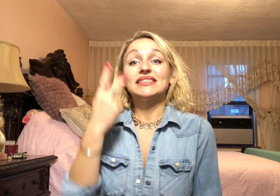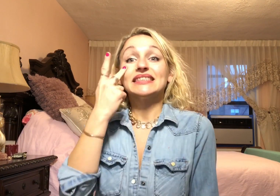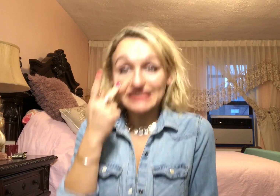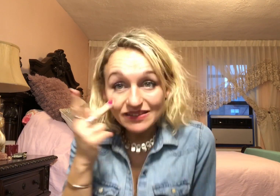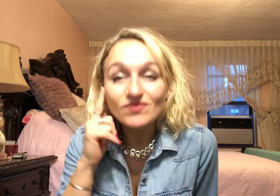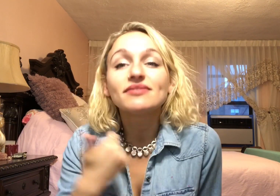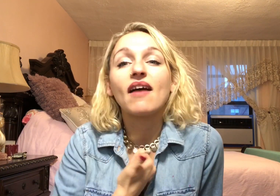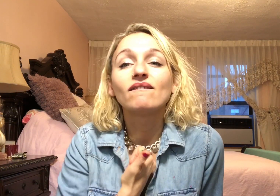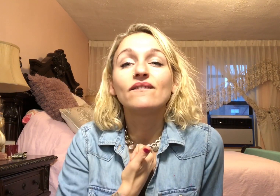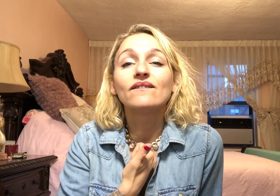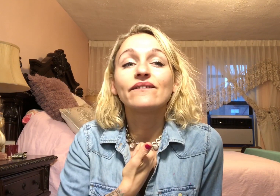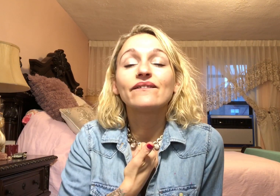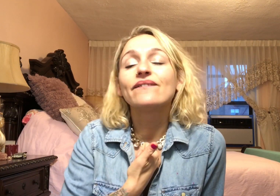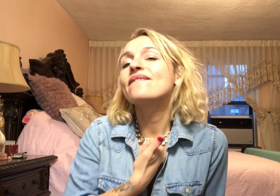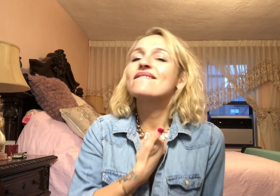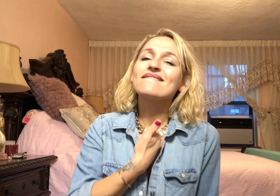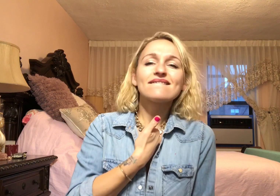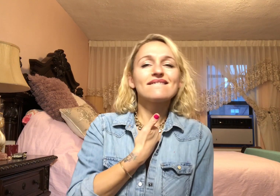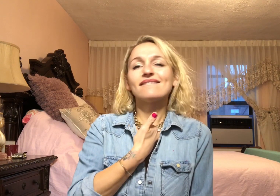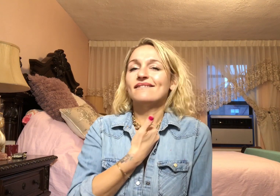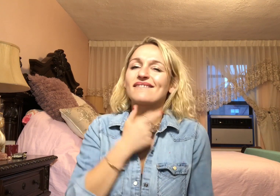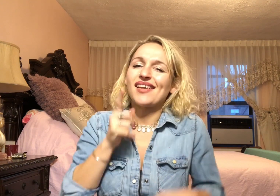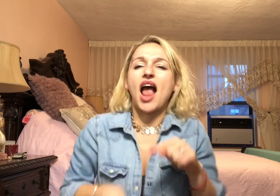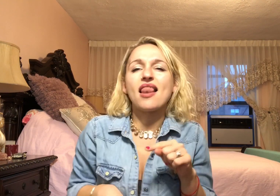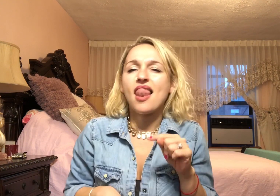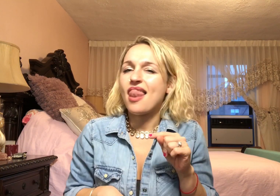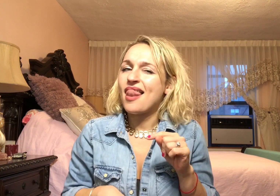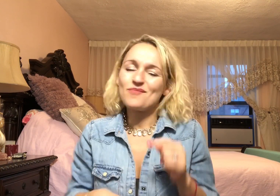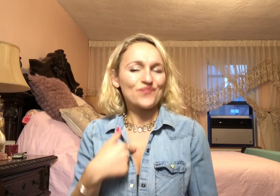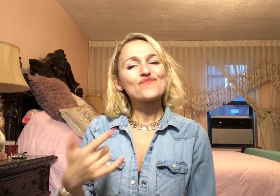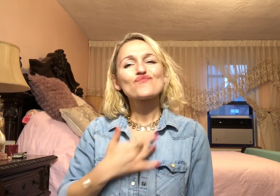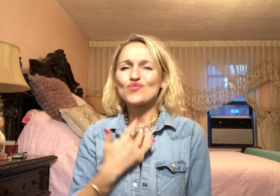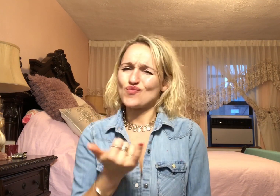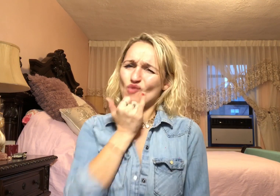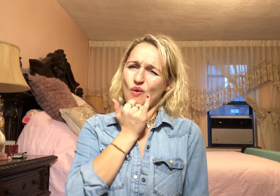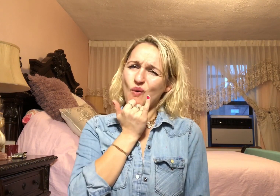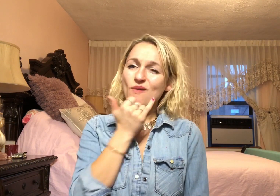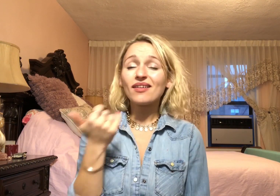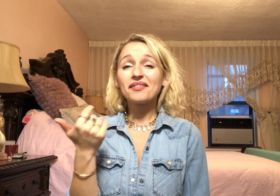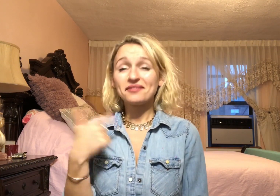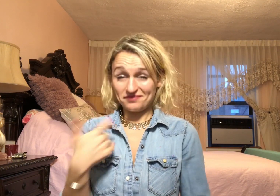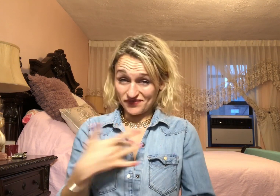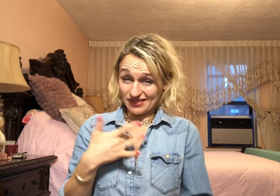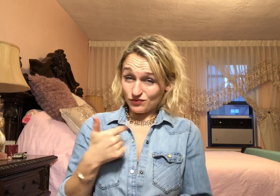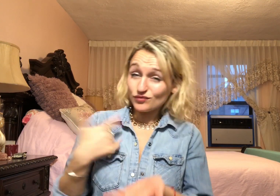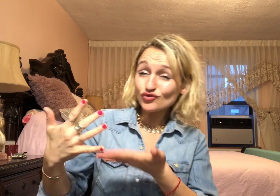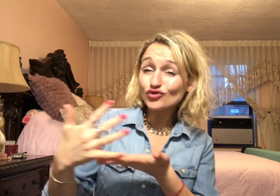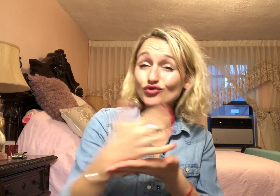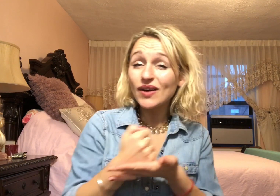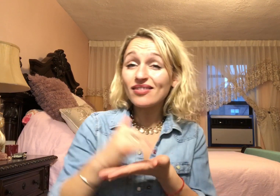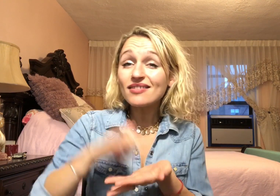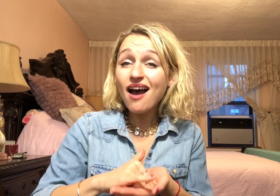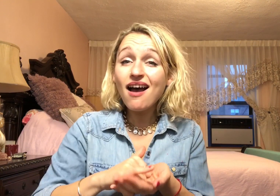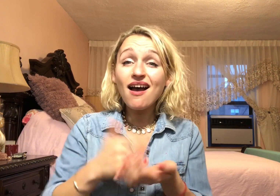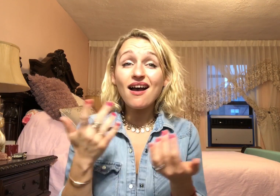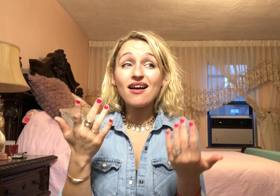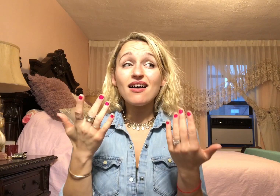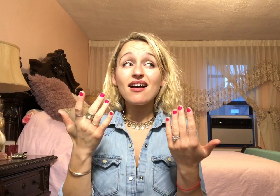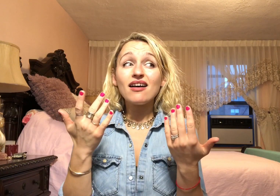and witnessing the results firsthand? It just feels wrong. It wouldn't be the right thing to do. I don't believe anyone deserves that kind